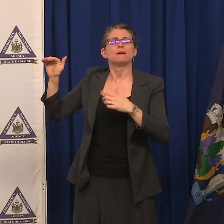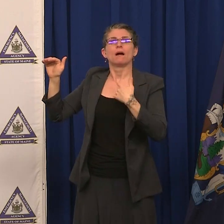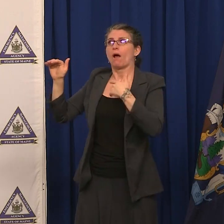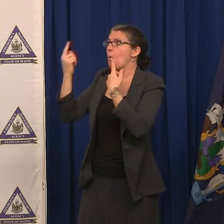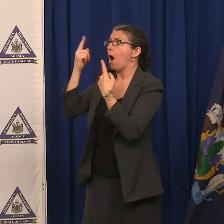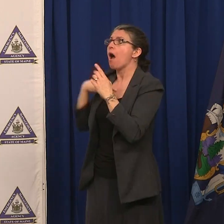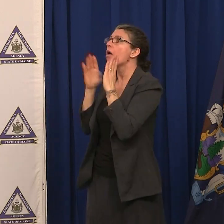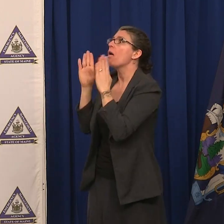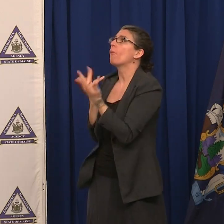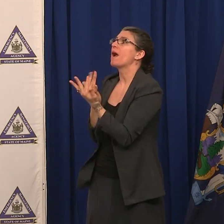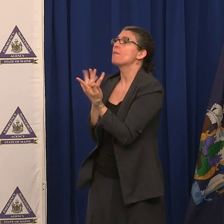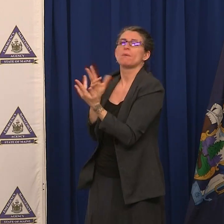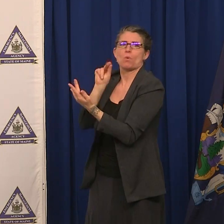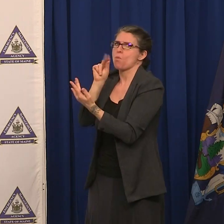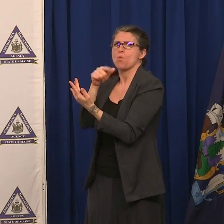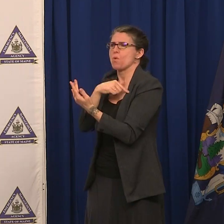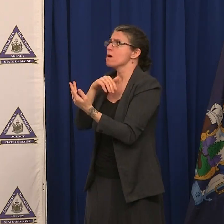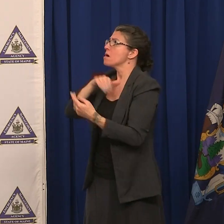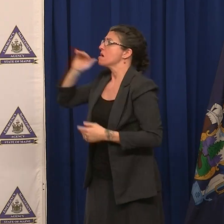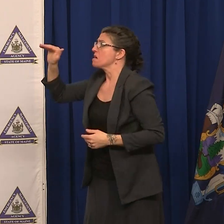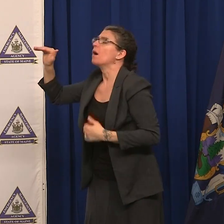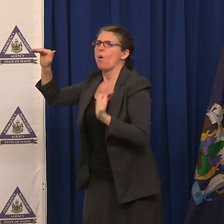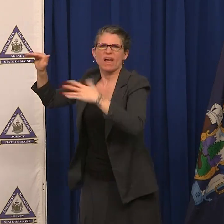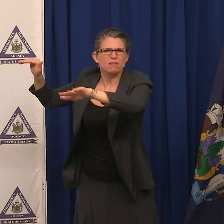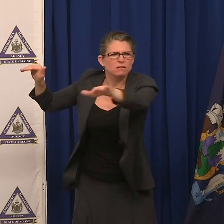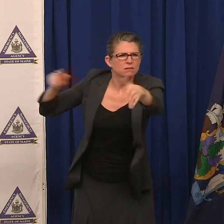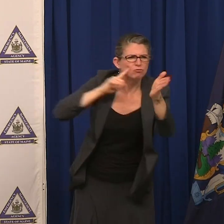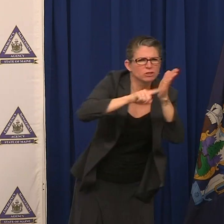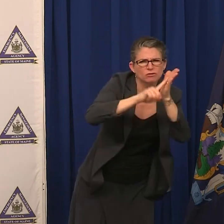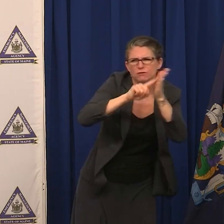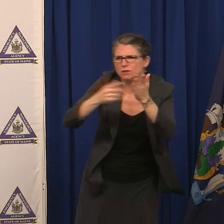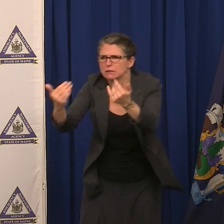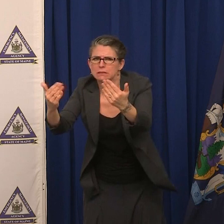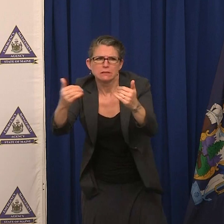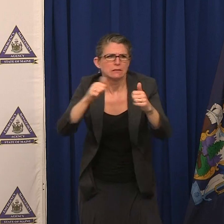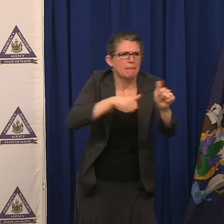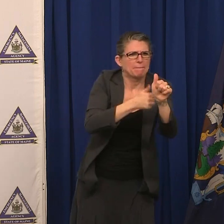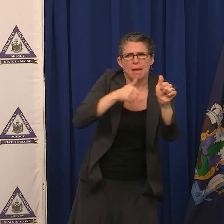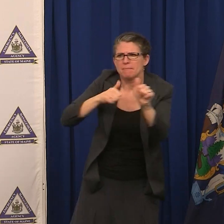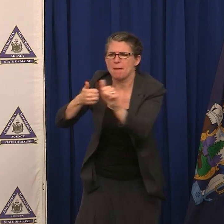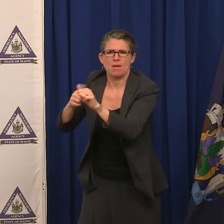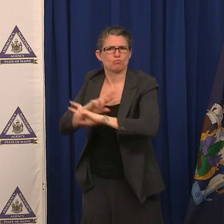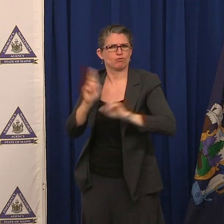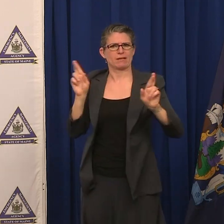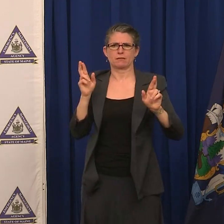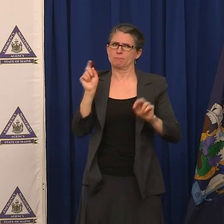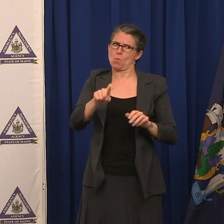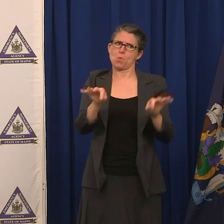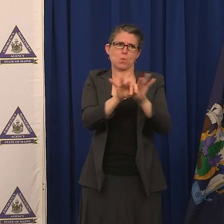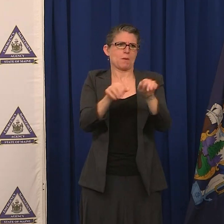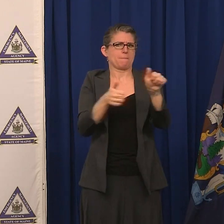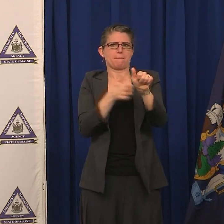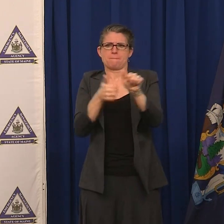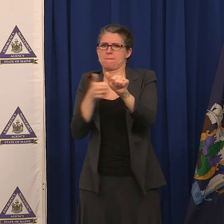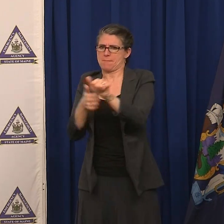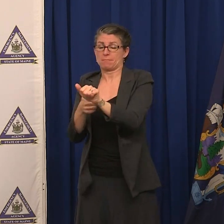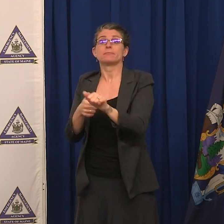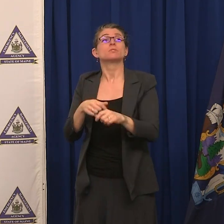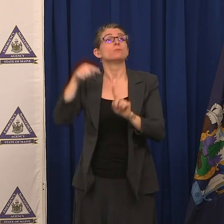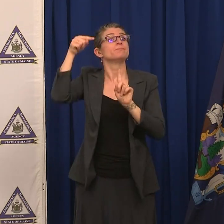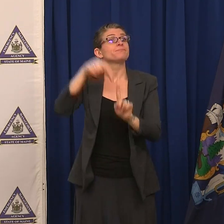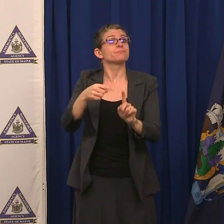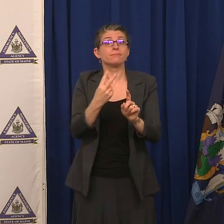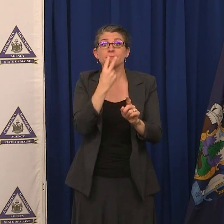other question is around ventilators. We are continuing to work with experts in modeling to try to get a